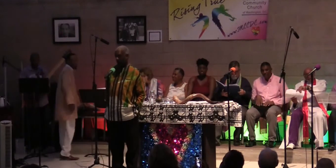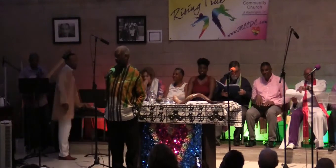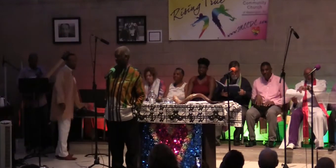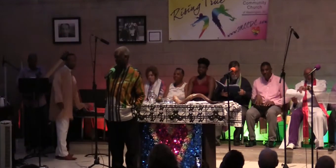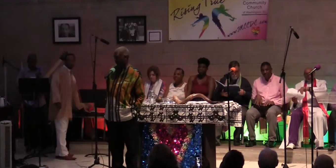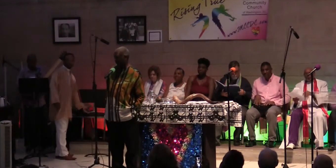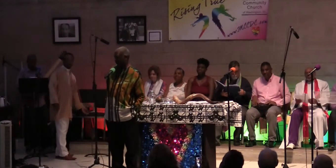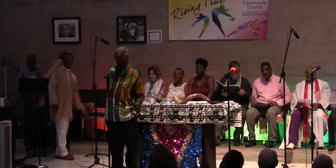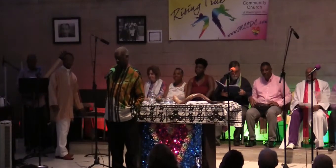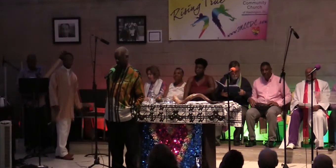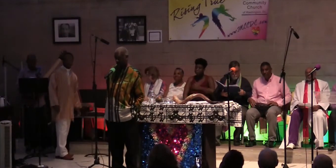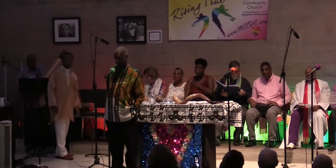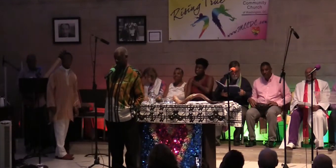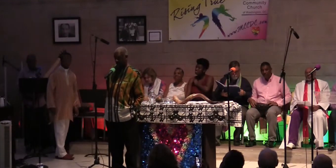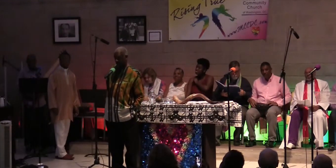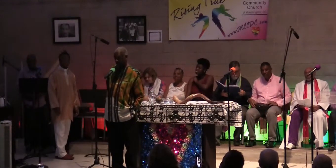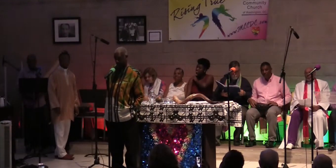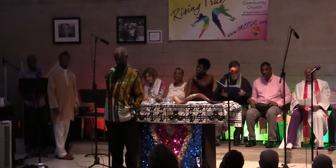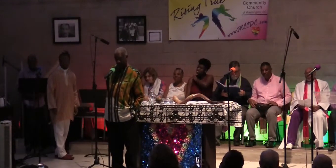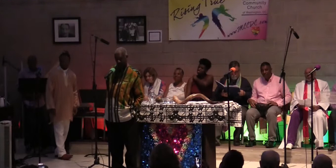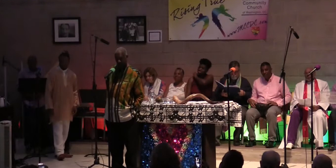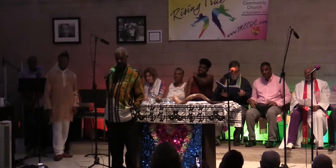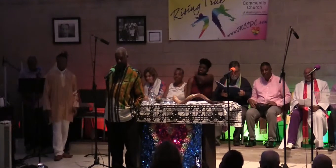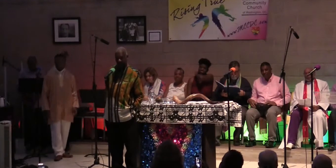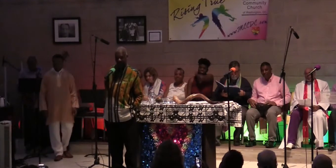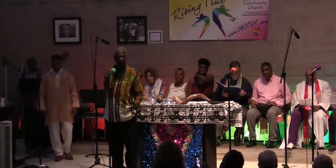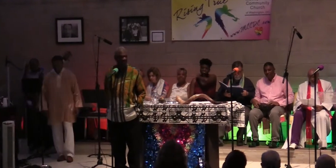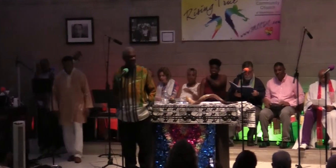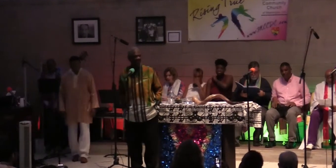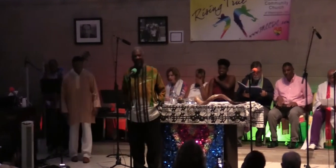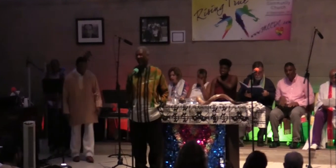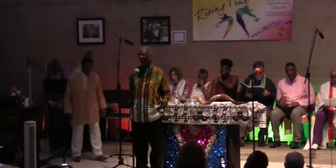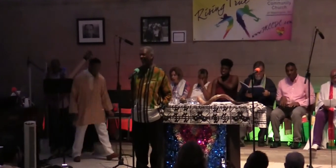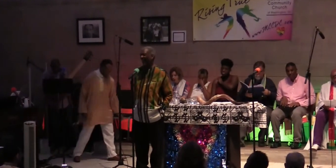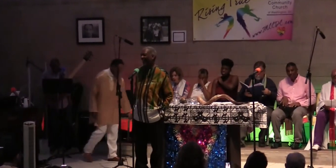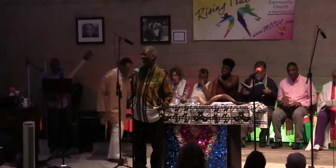Well, a whole lot of us, if it wasn't for grace, wouldn't be up in here.